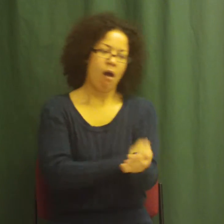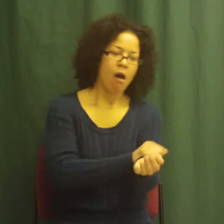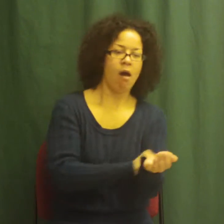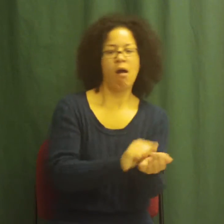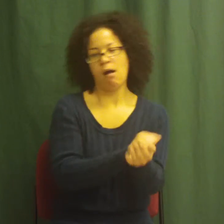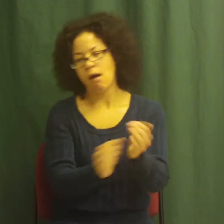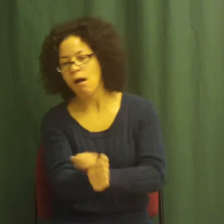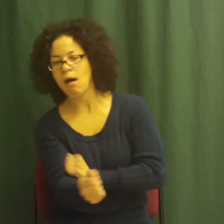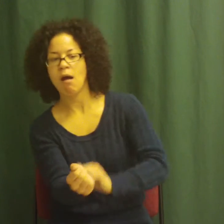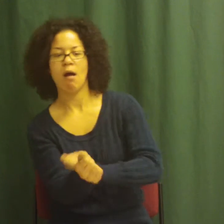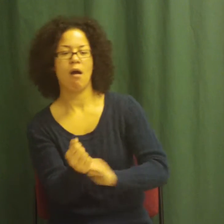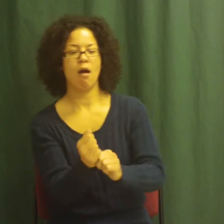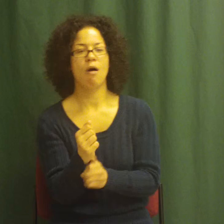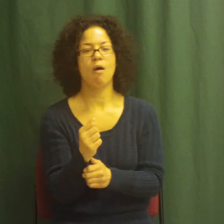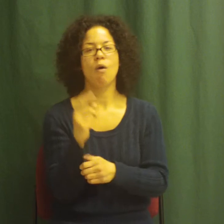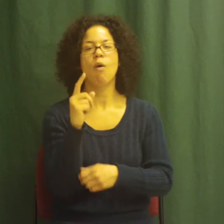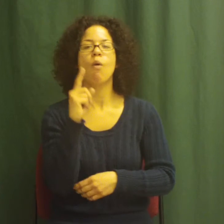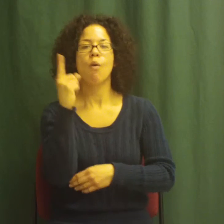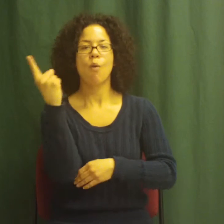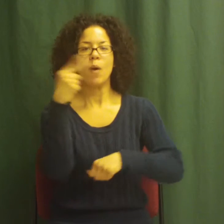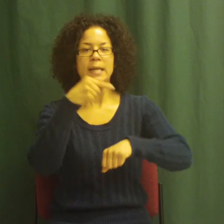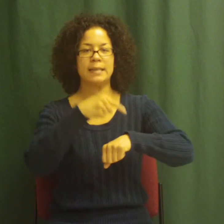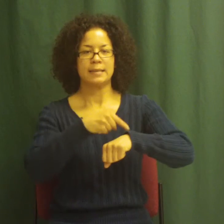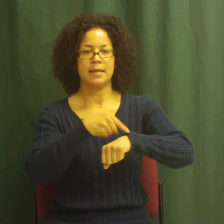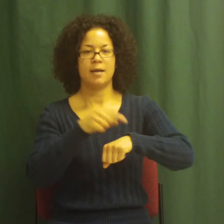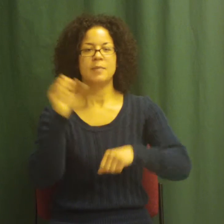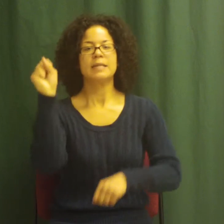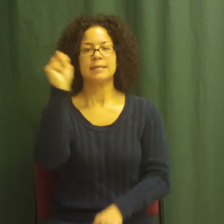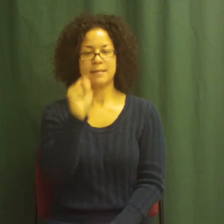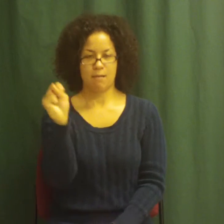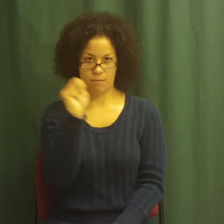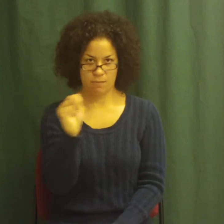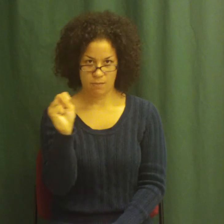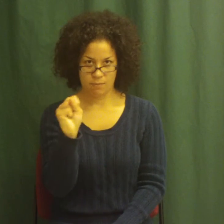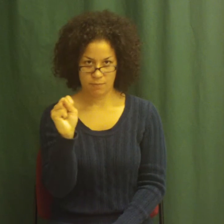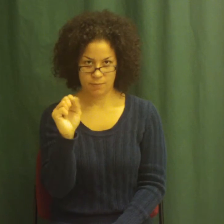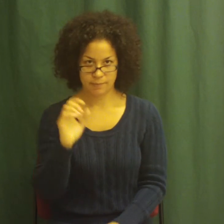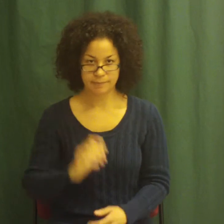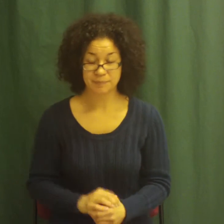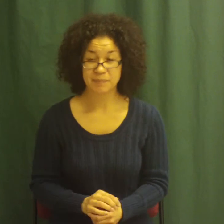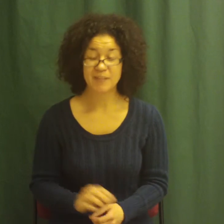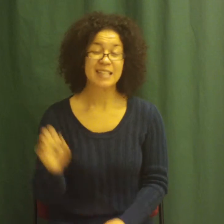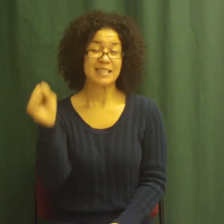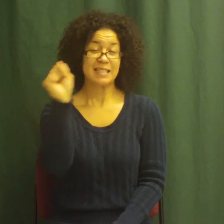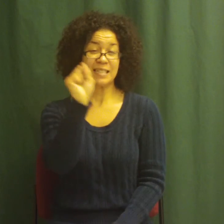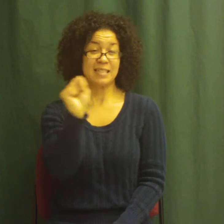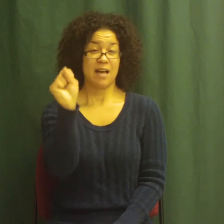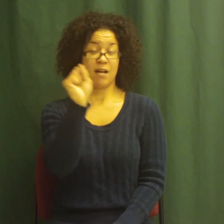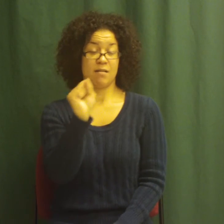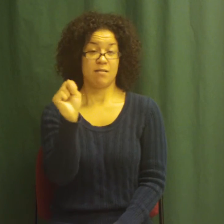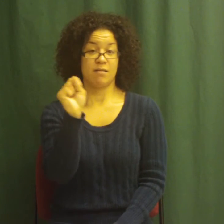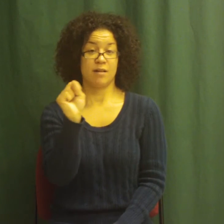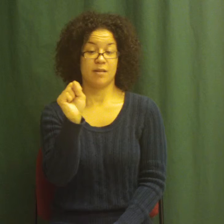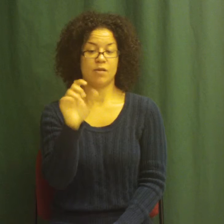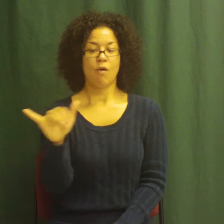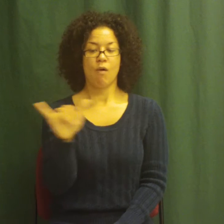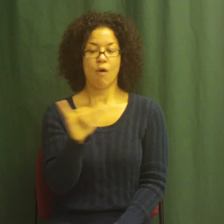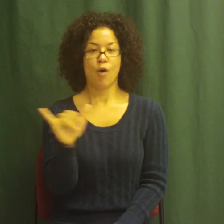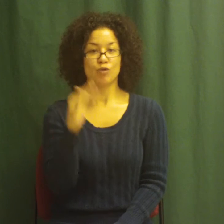on Saturday. To this day, Saturday is referred to as washing